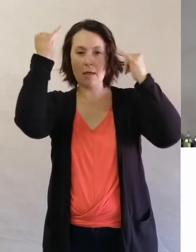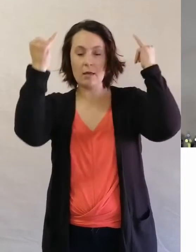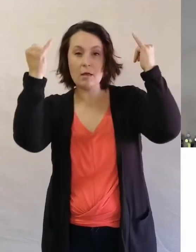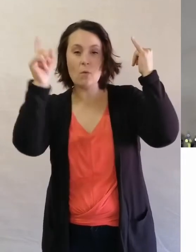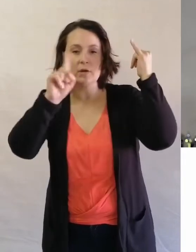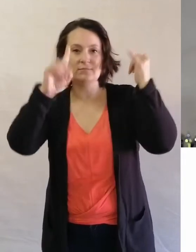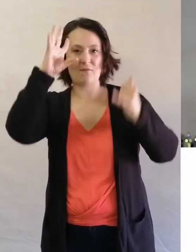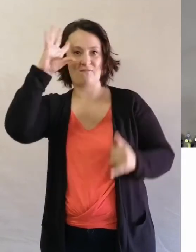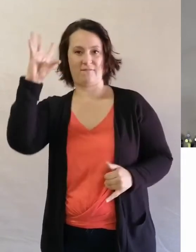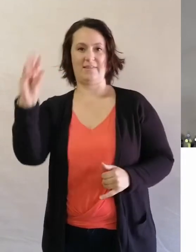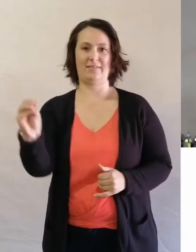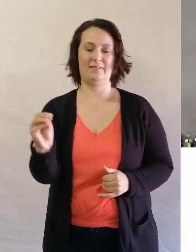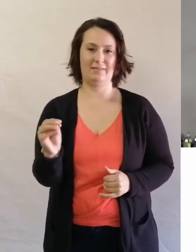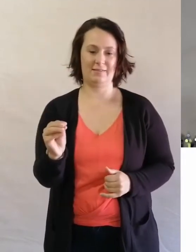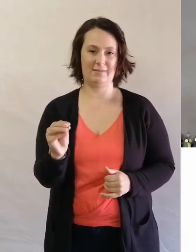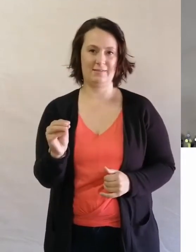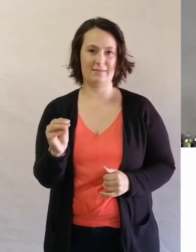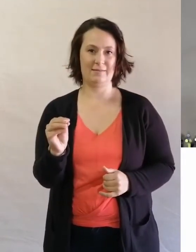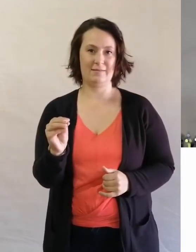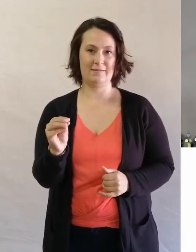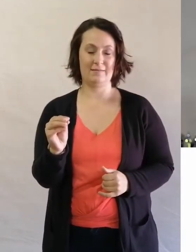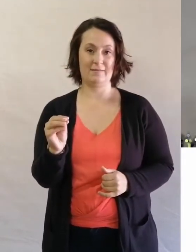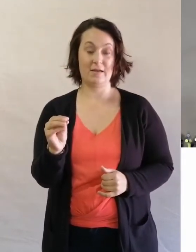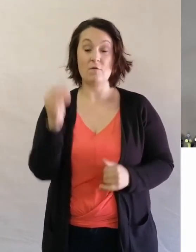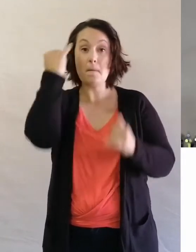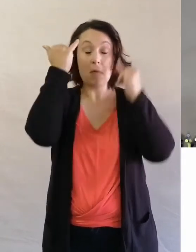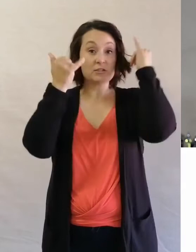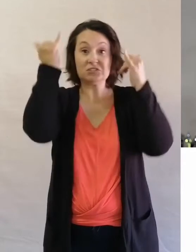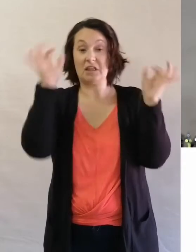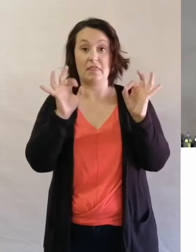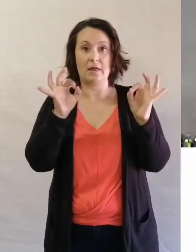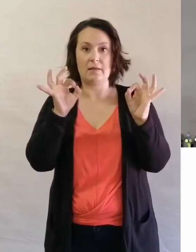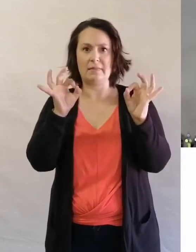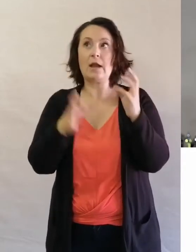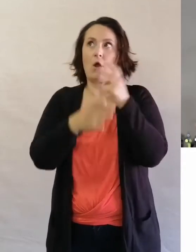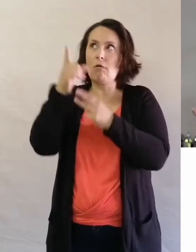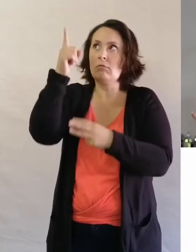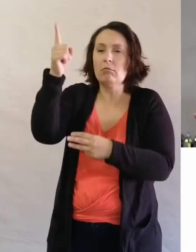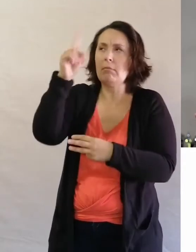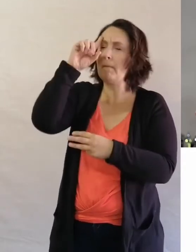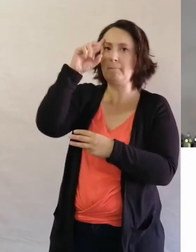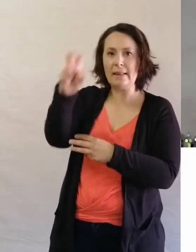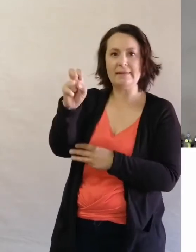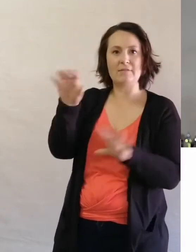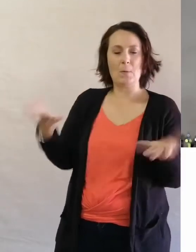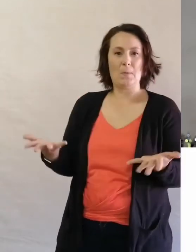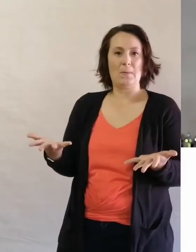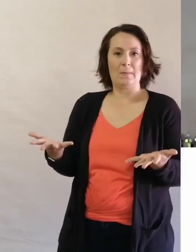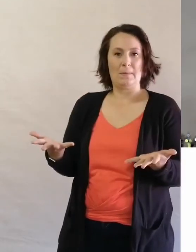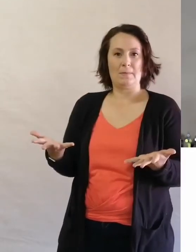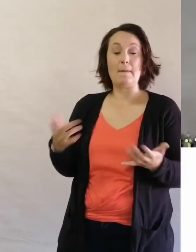faith. You can't believe God without imagination. You can't have a faith without an